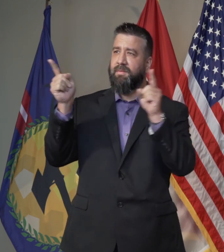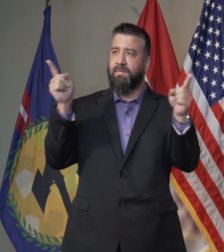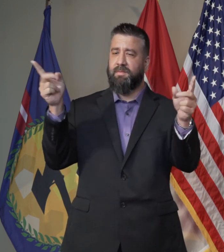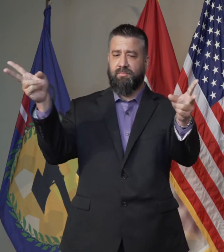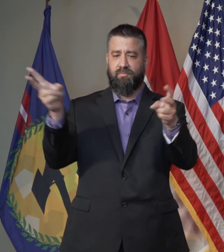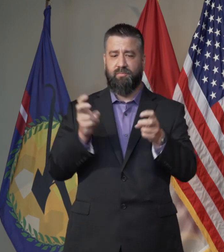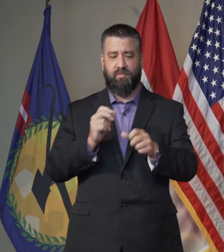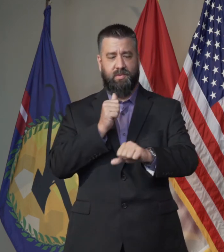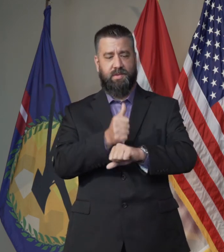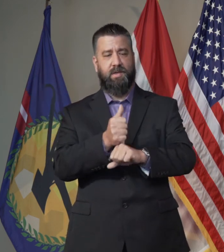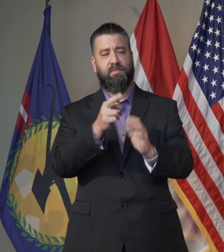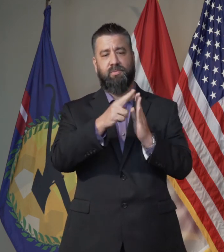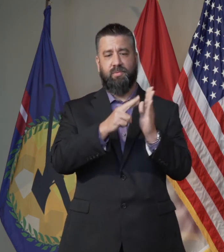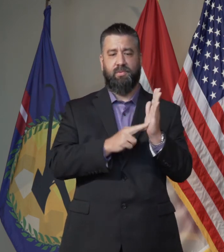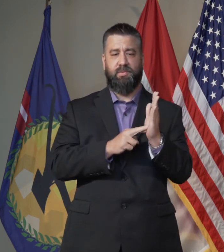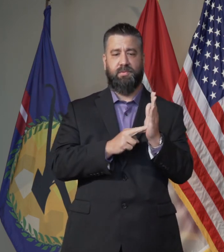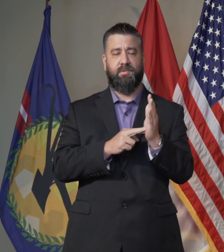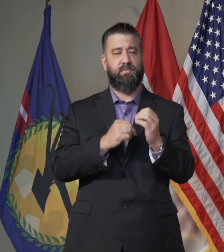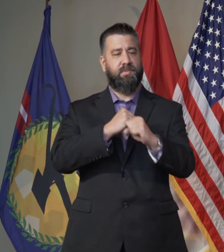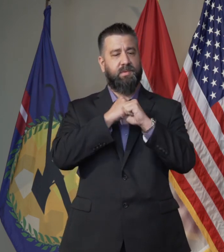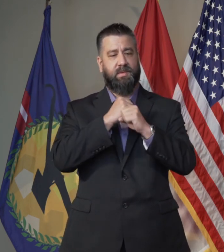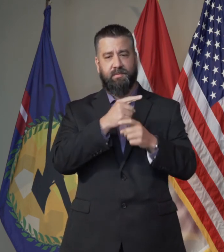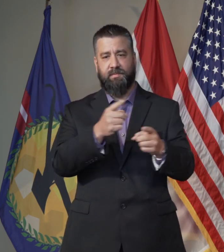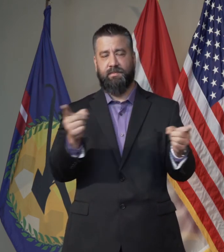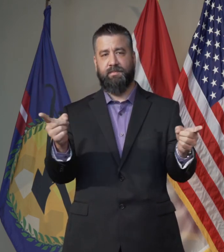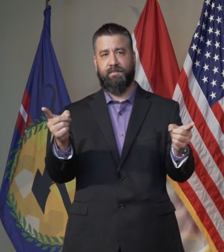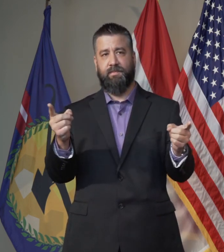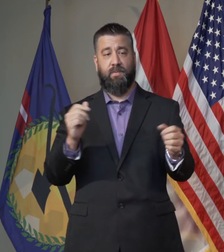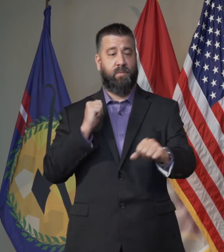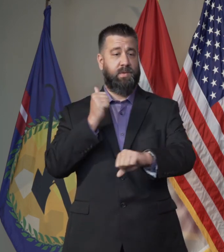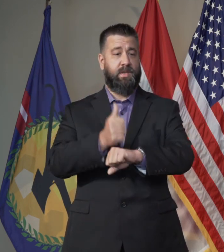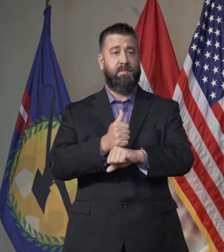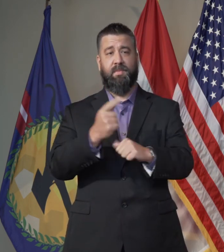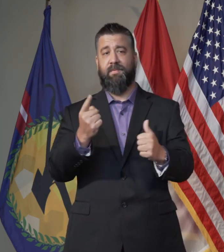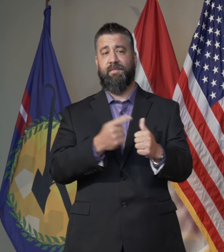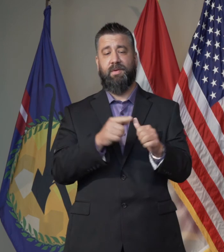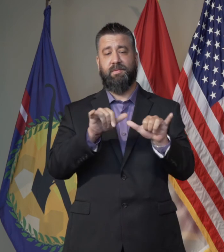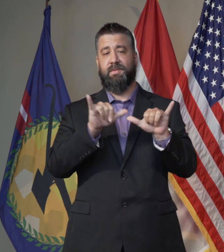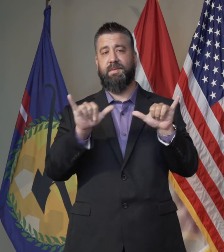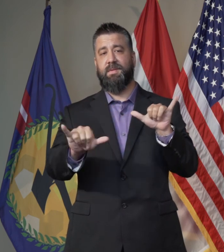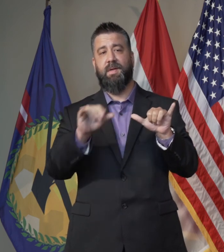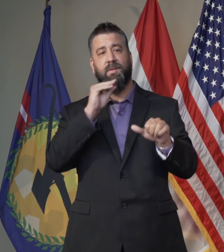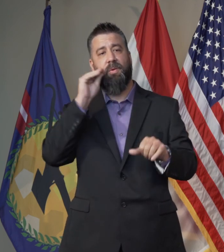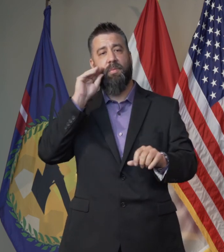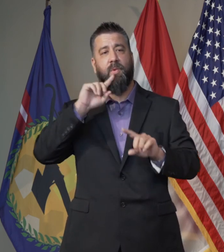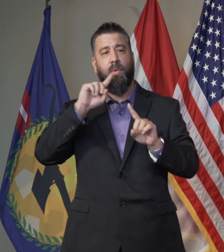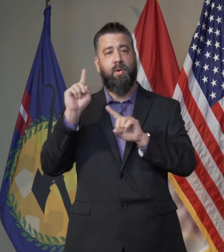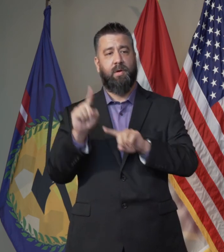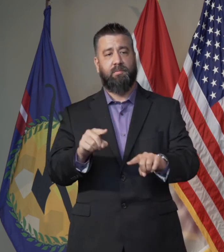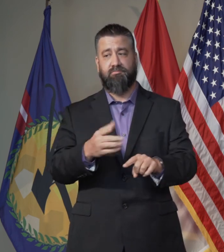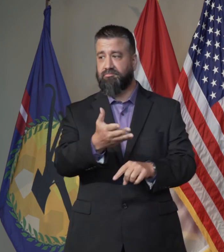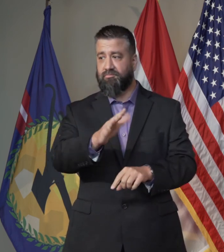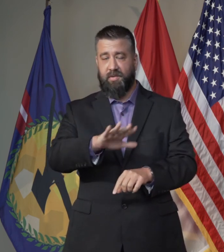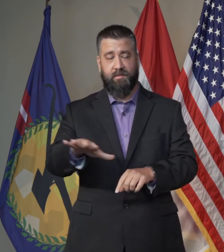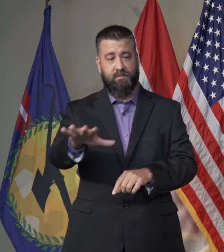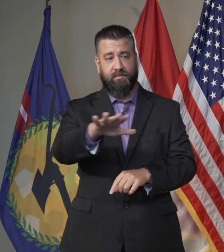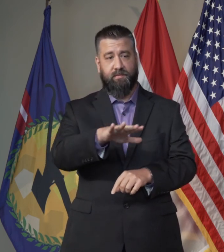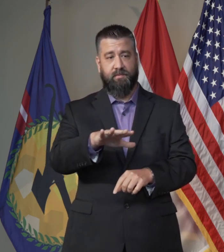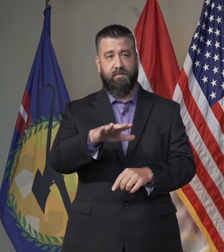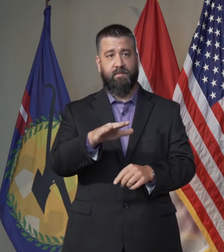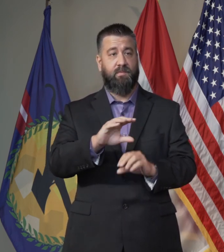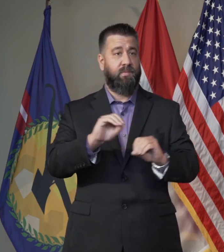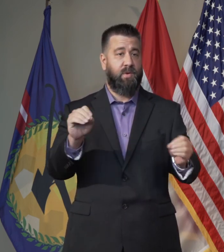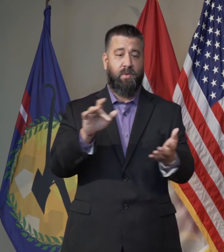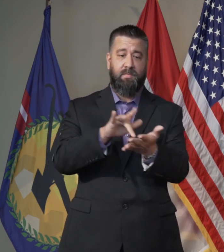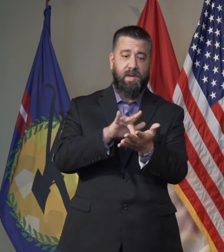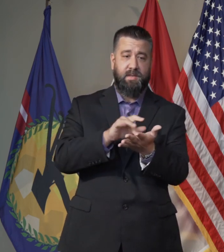We put in place one of the first stay-at-home orders in the country to stop the spread of the virus. And without a cure, we knew that we